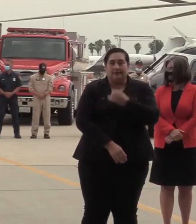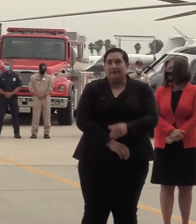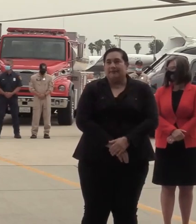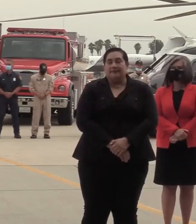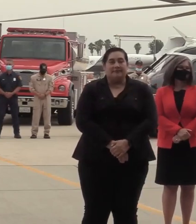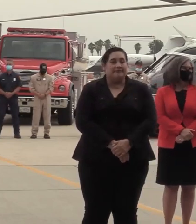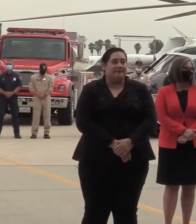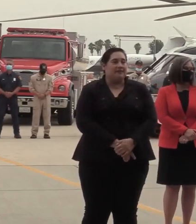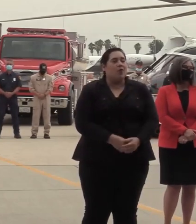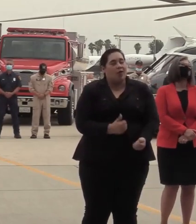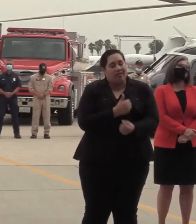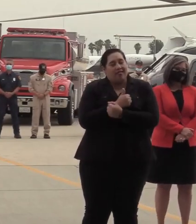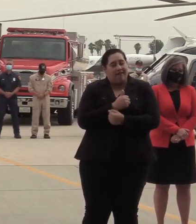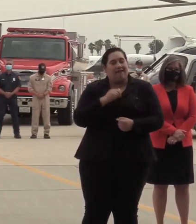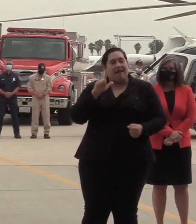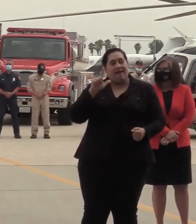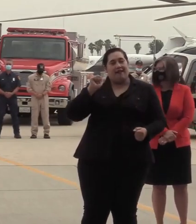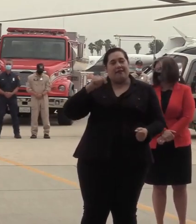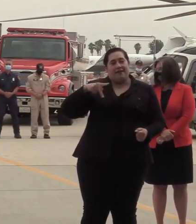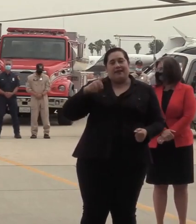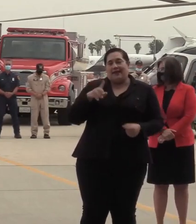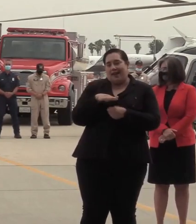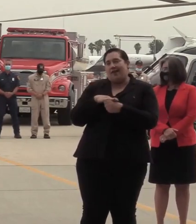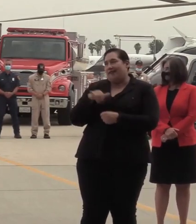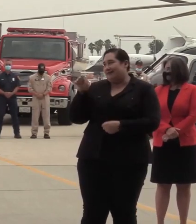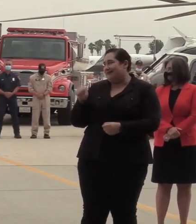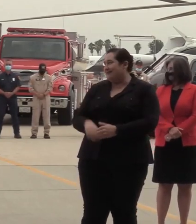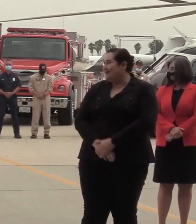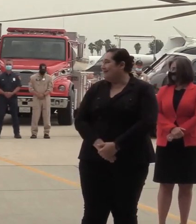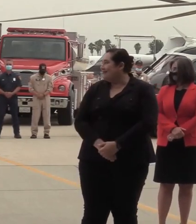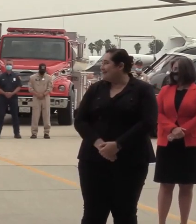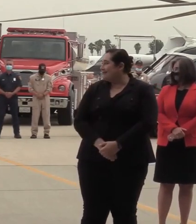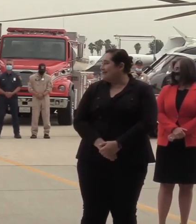And we do love our LAPD air units too.